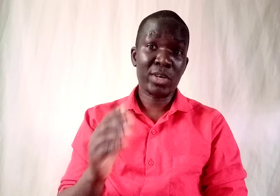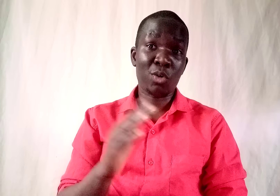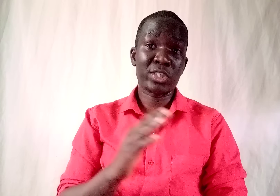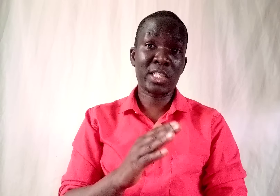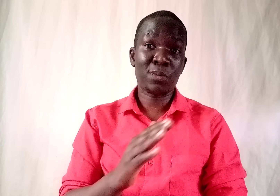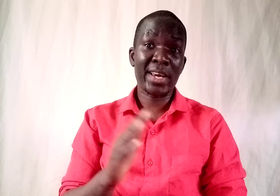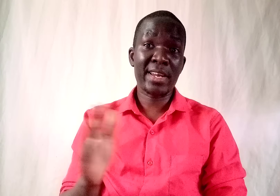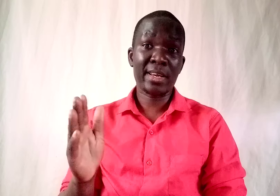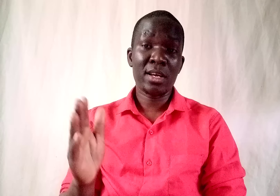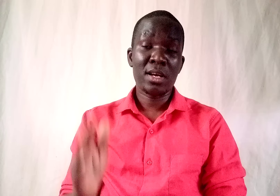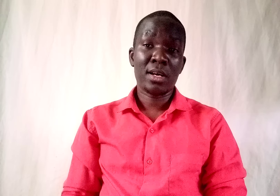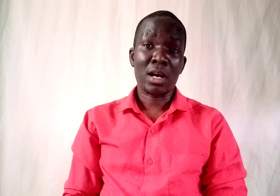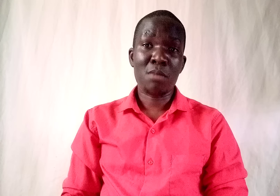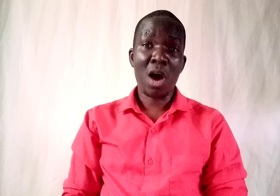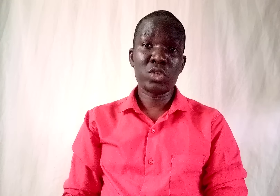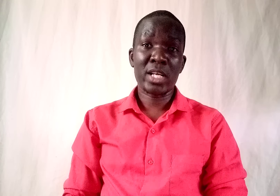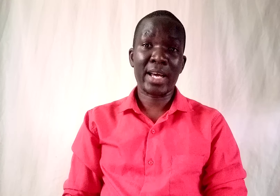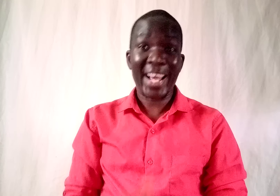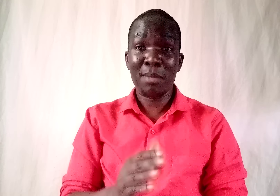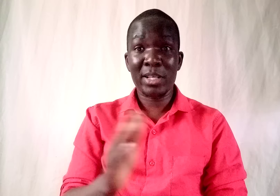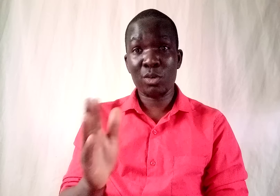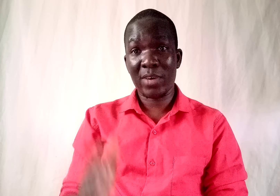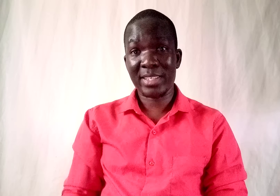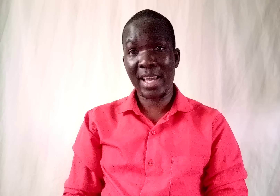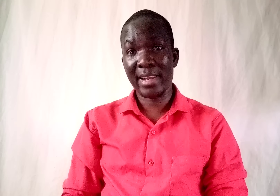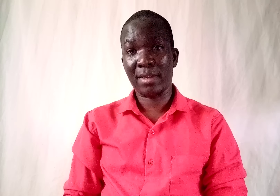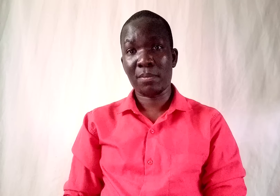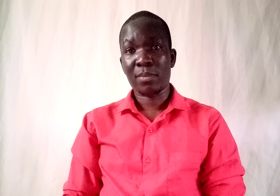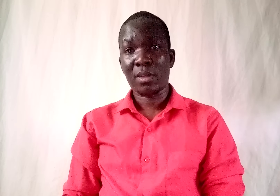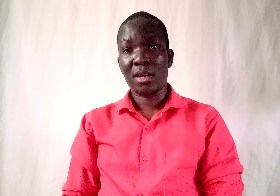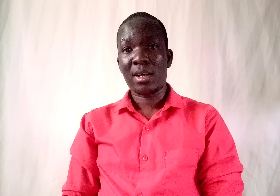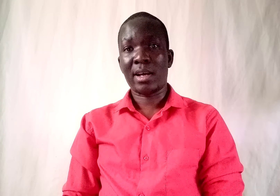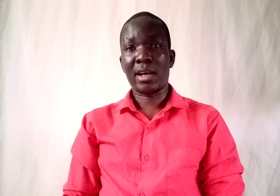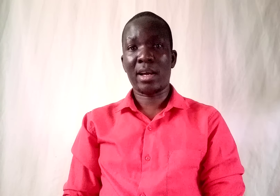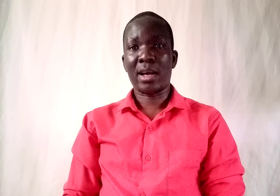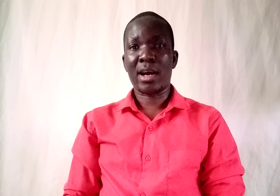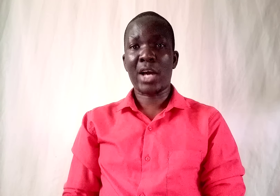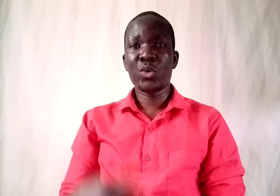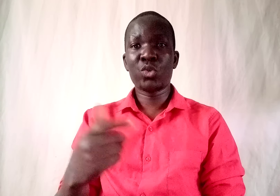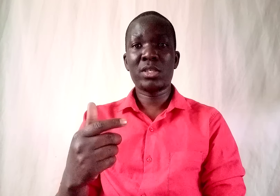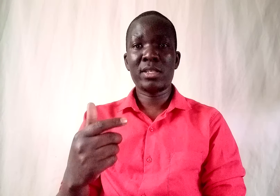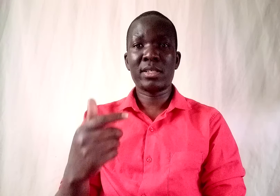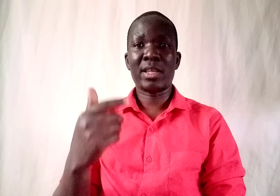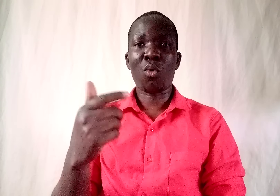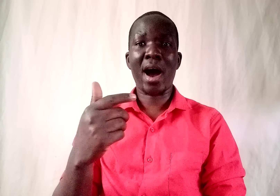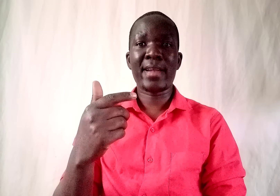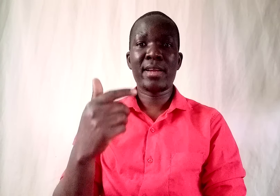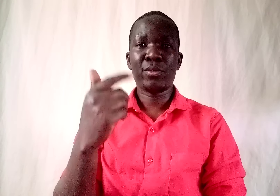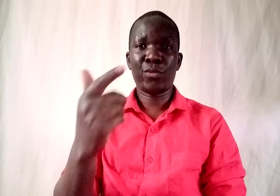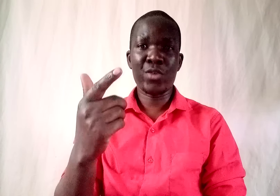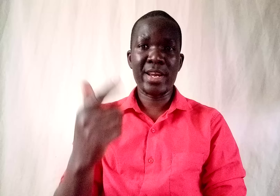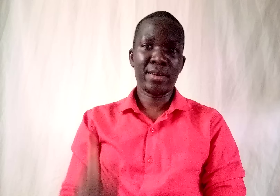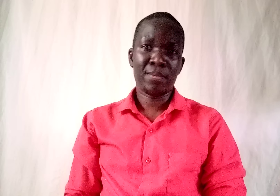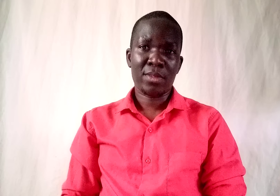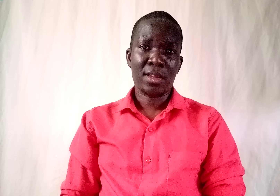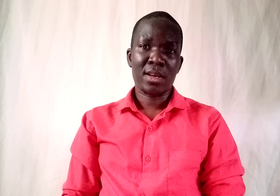was explaining about elements of a sign, I used the word food. Who